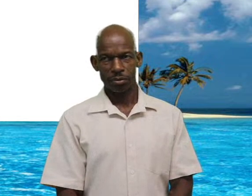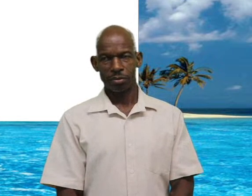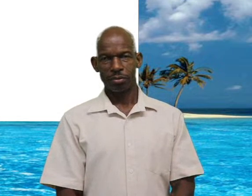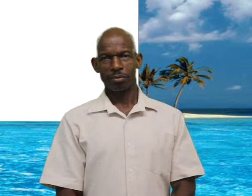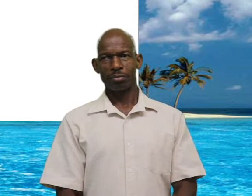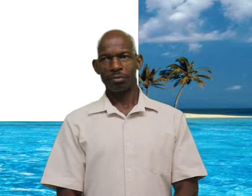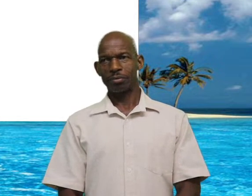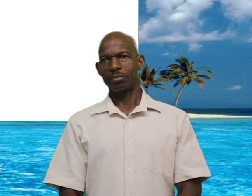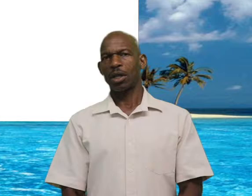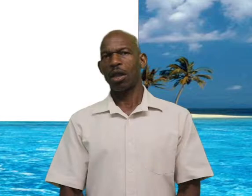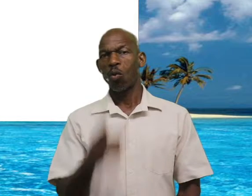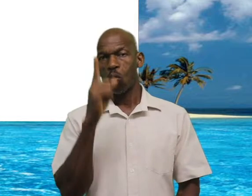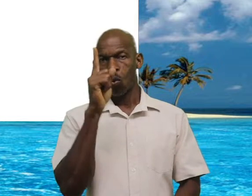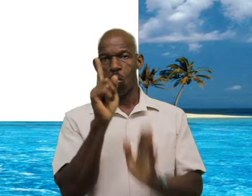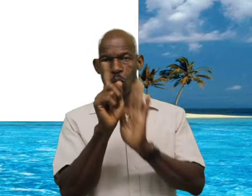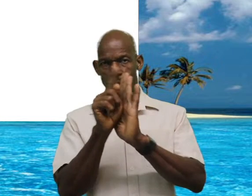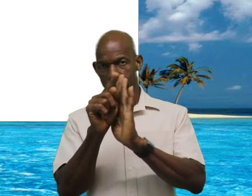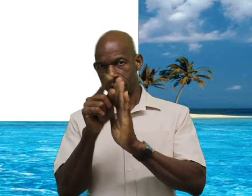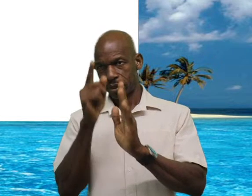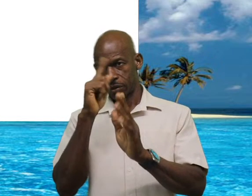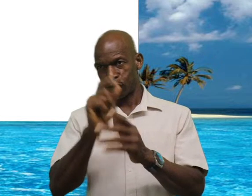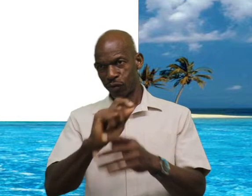Okay.